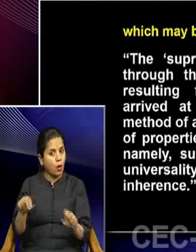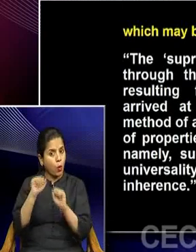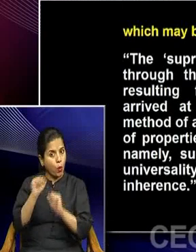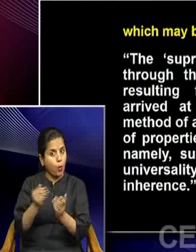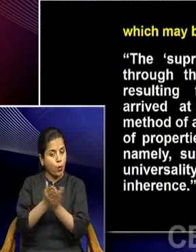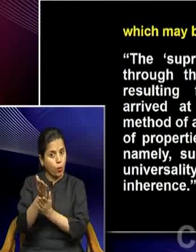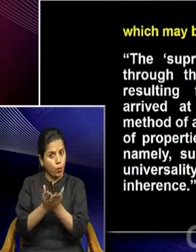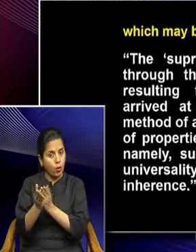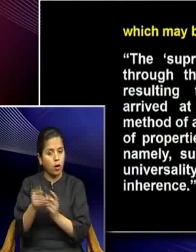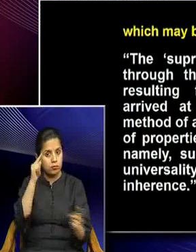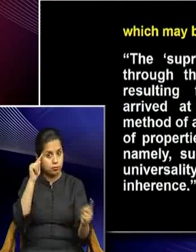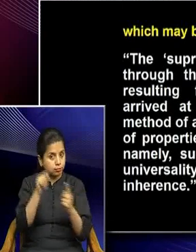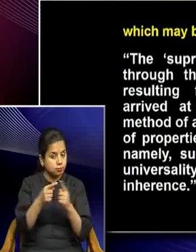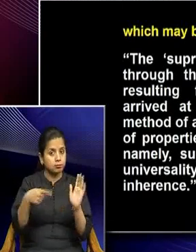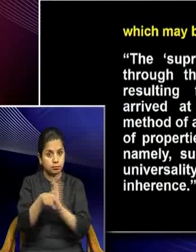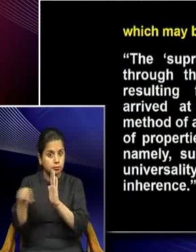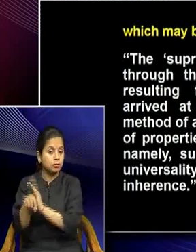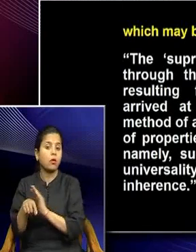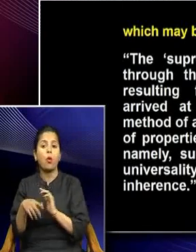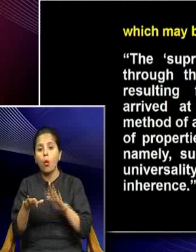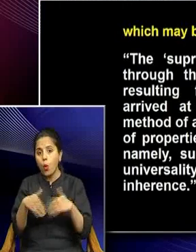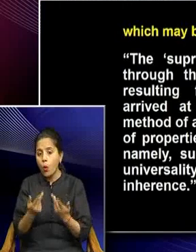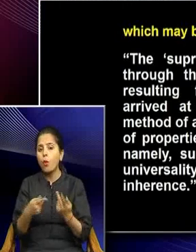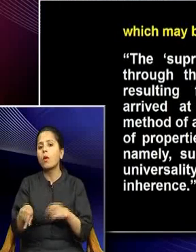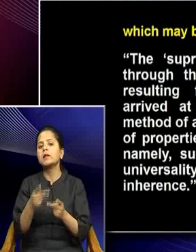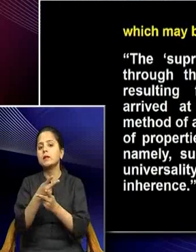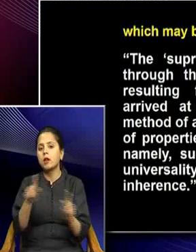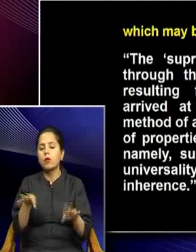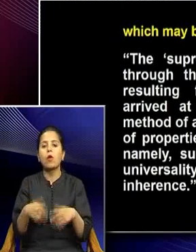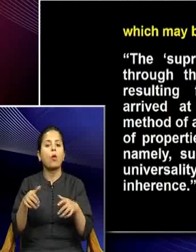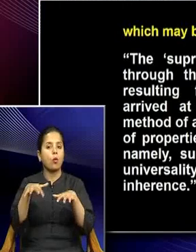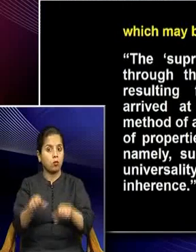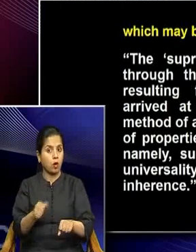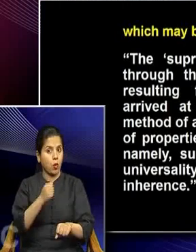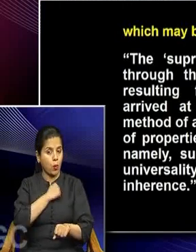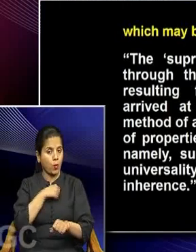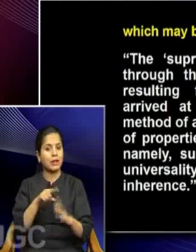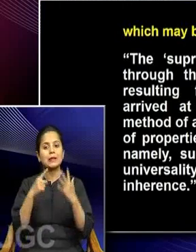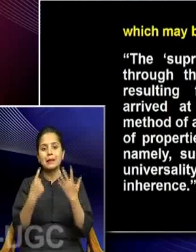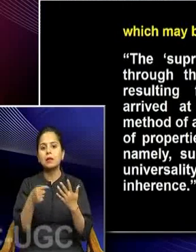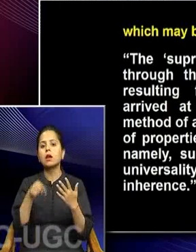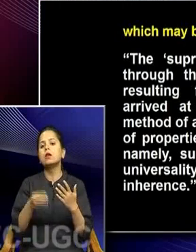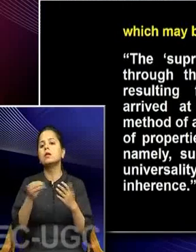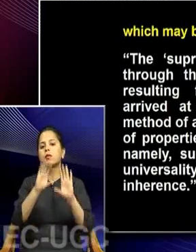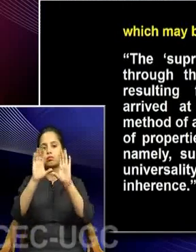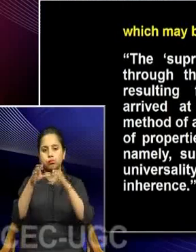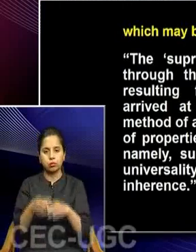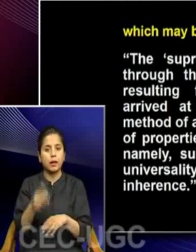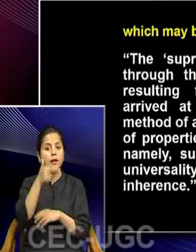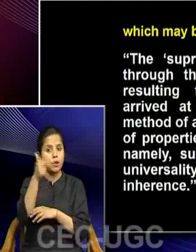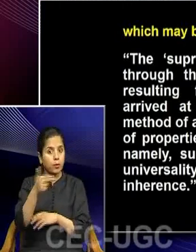of agreement and difference of properties of the 6 categories,